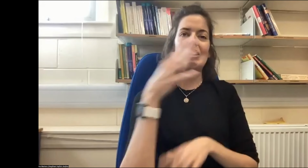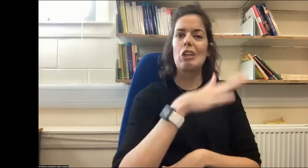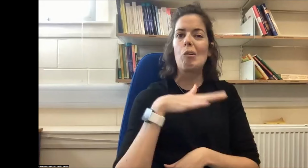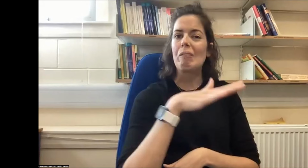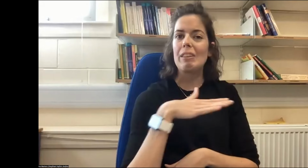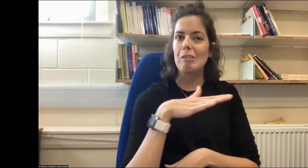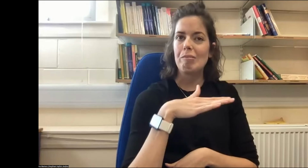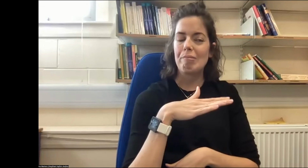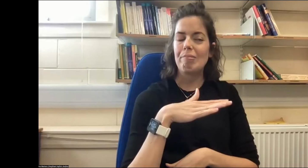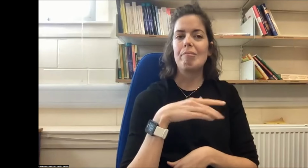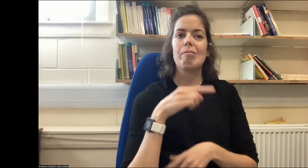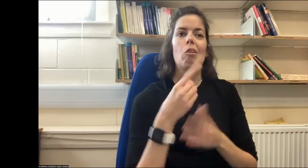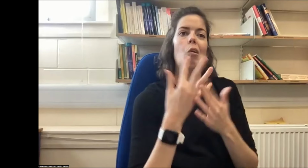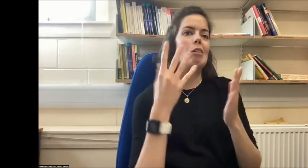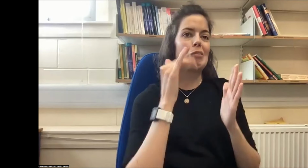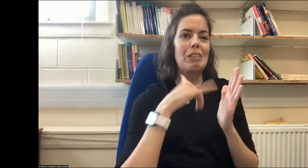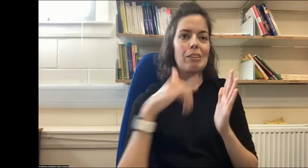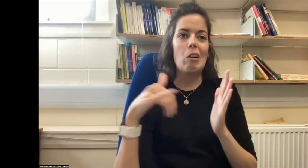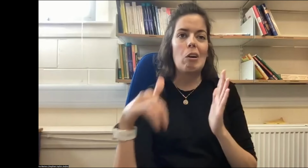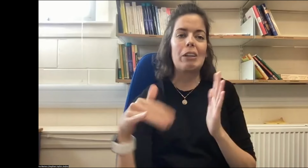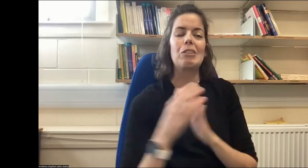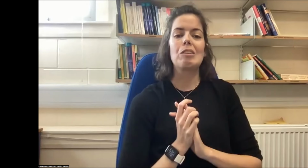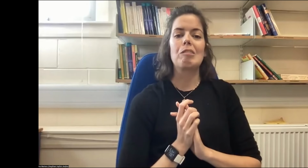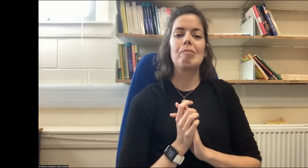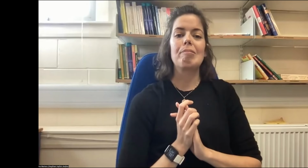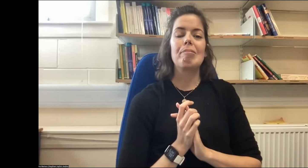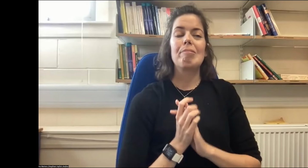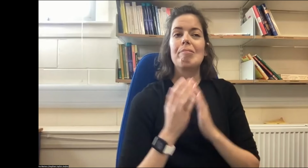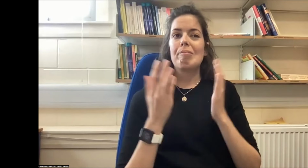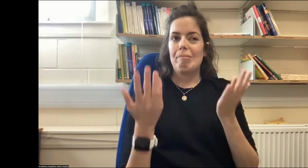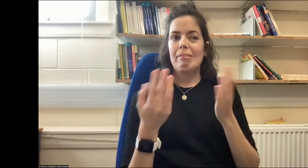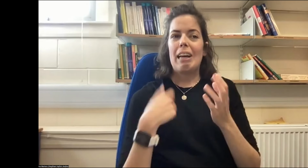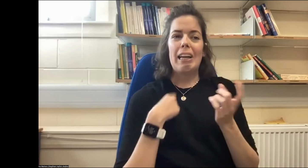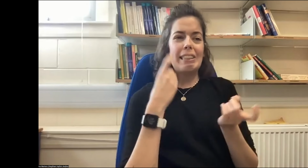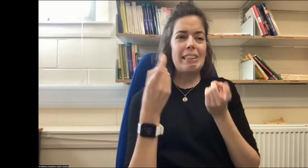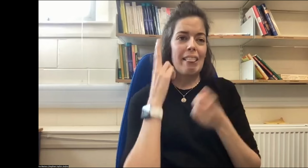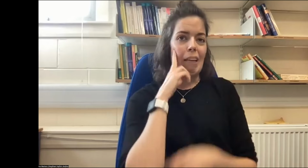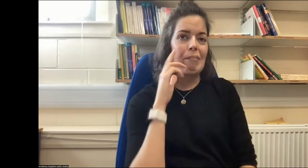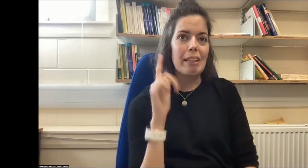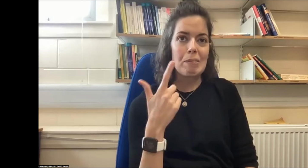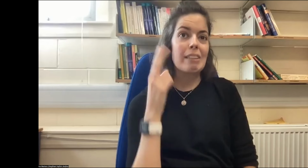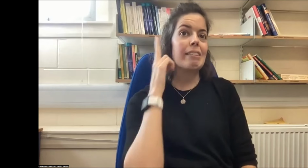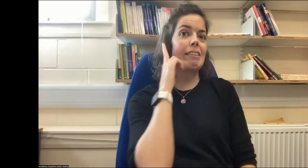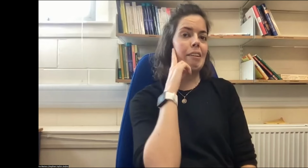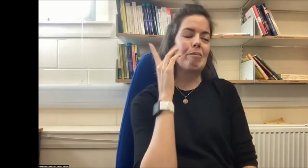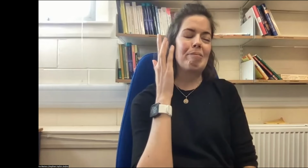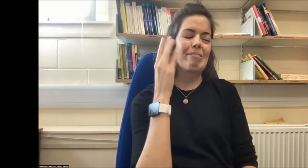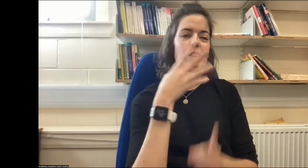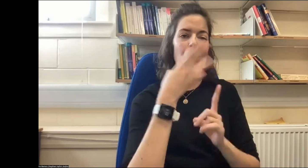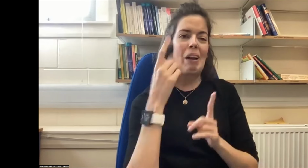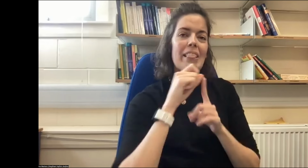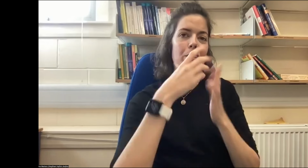research that focuses on queer geographies, for example. A lot of articles that have been published on that,